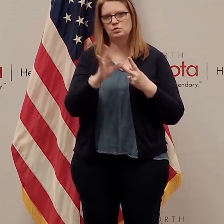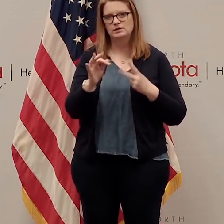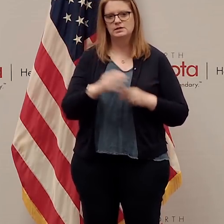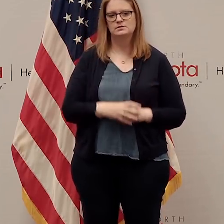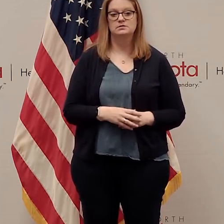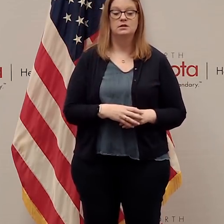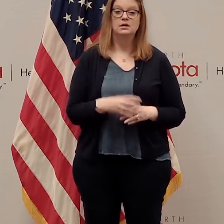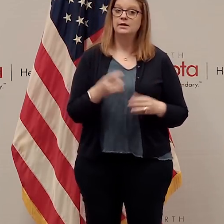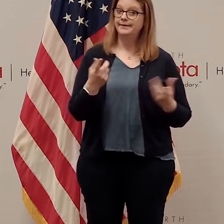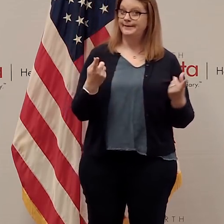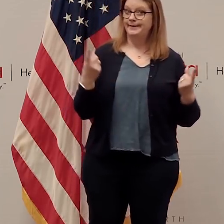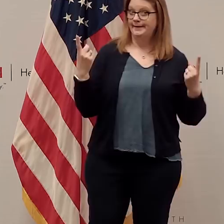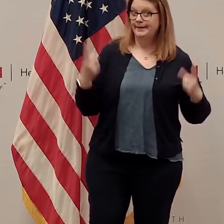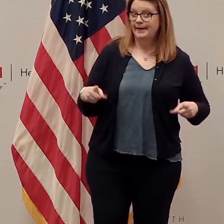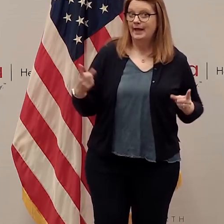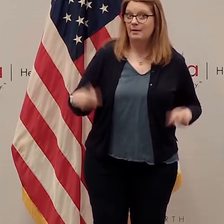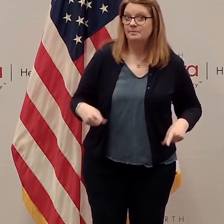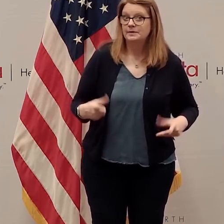we get to the point where we've got